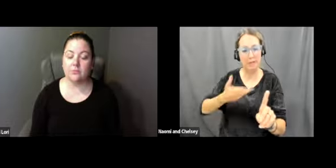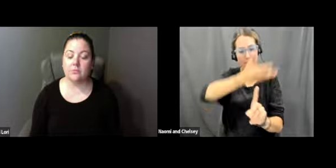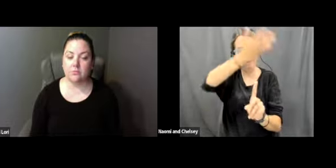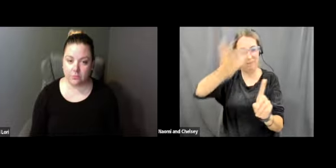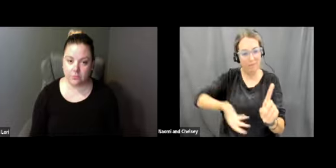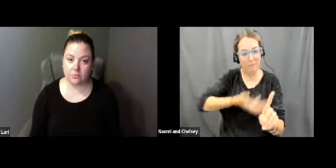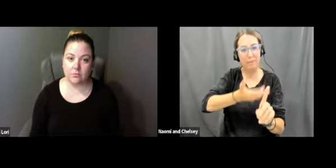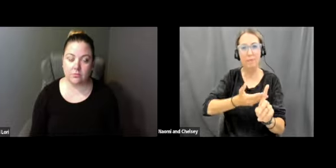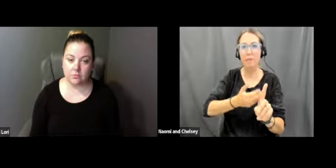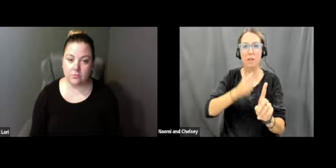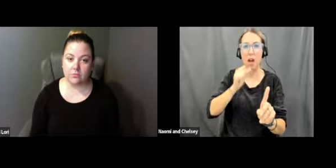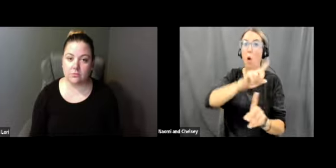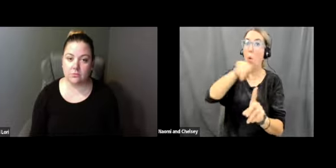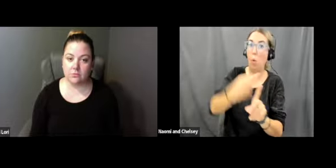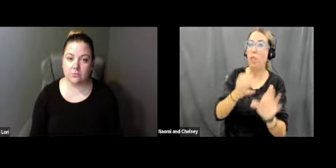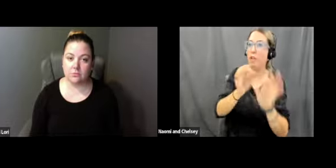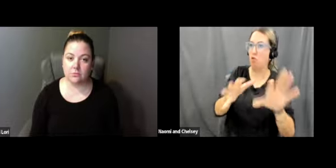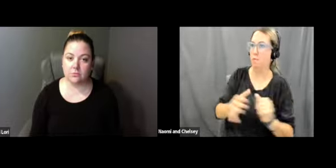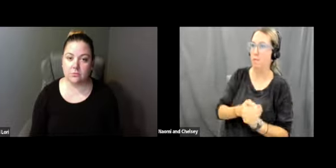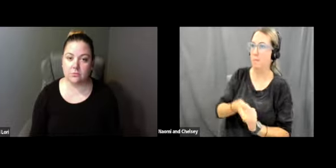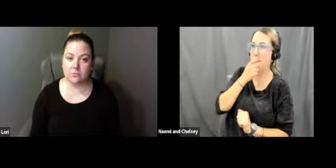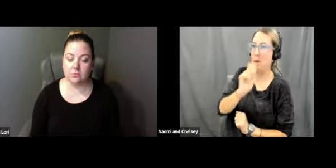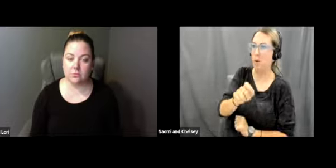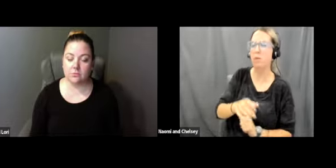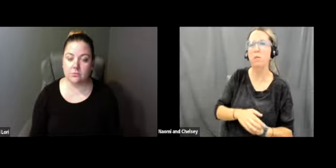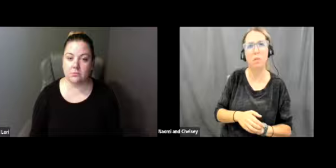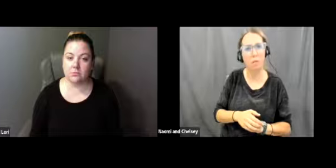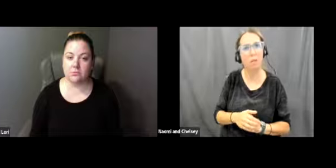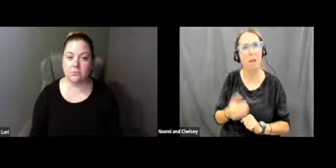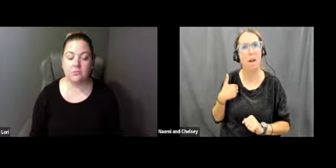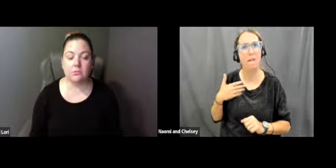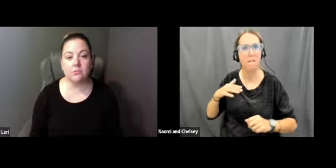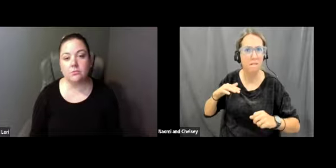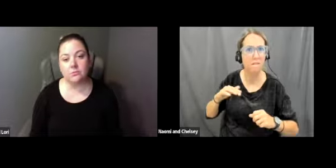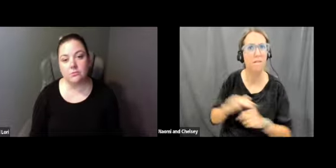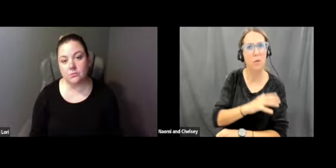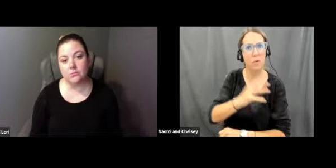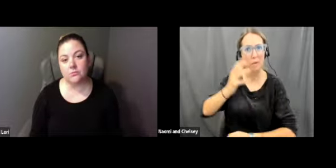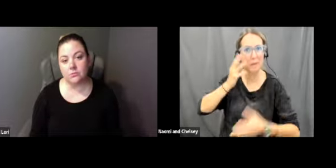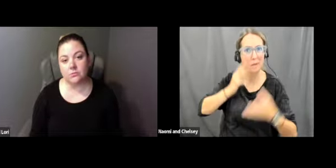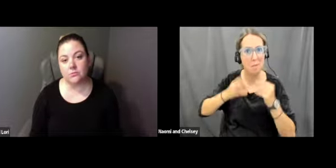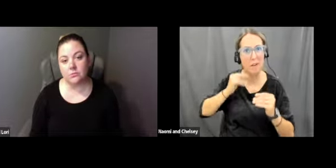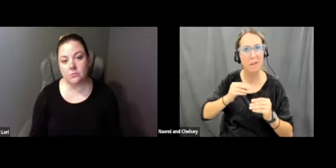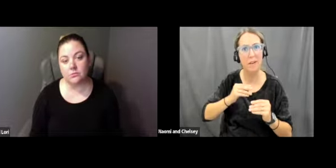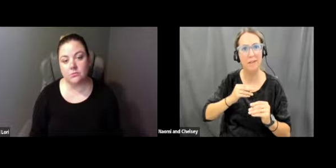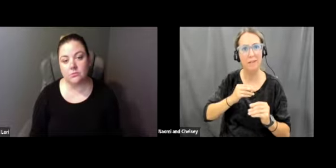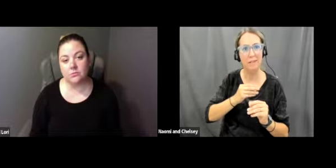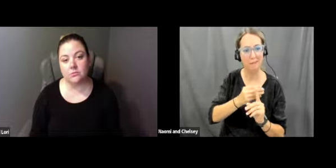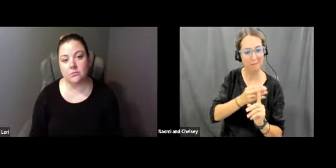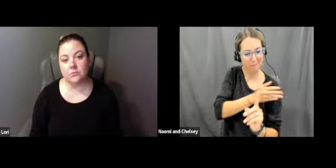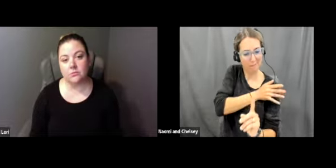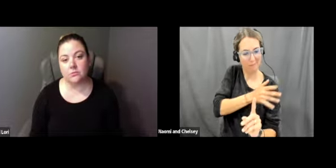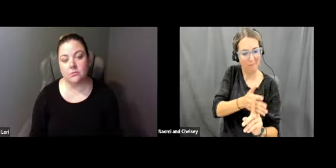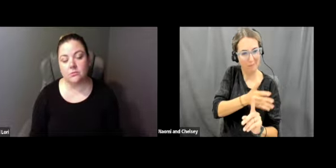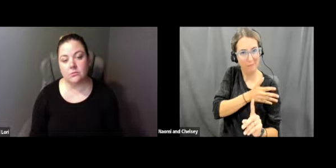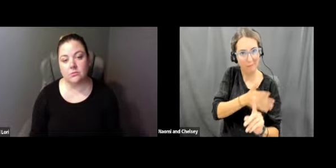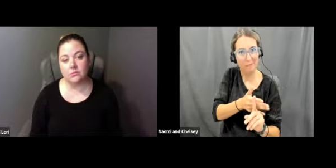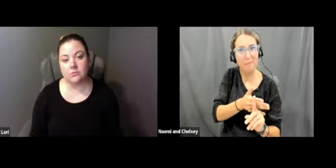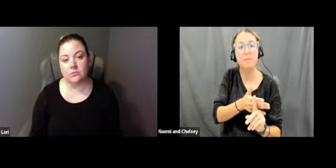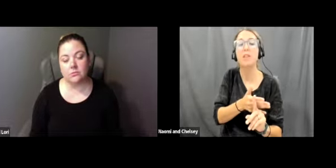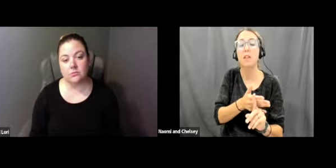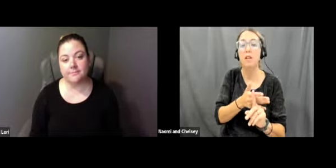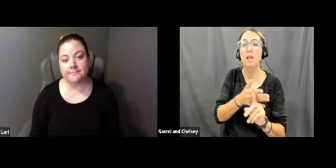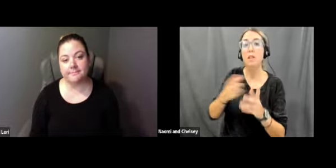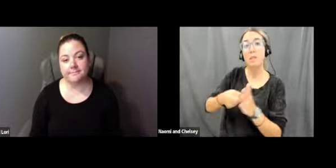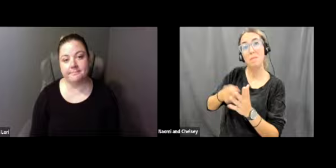professional interpreters. And I think often we in our profession can become seen as not